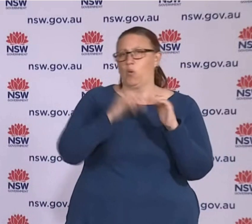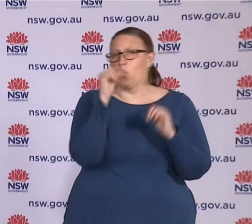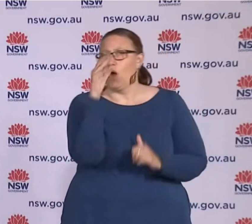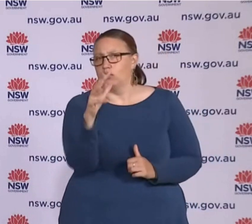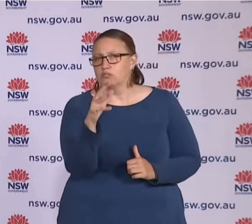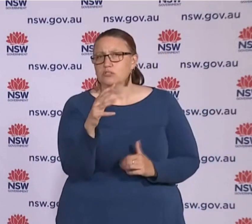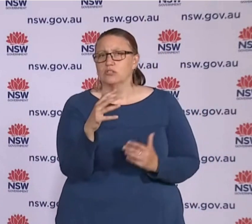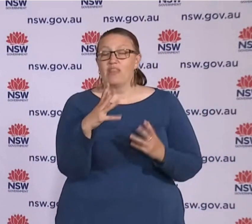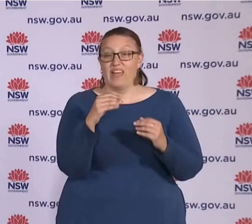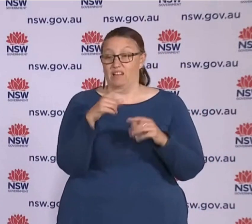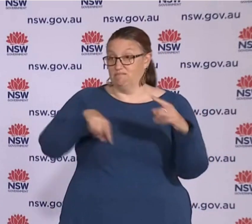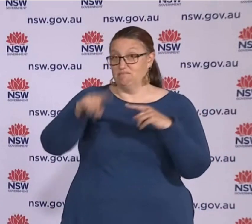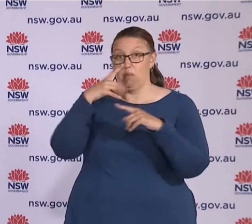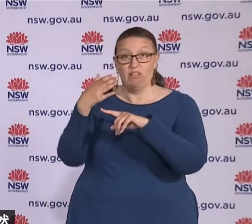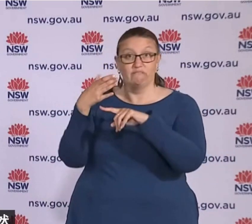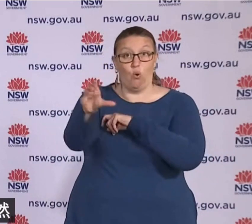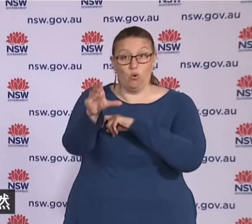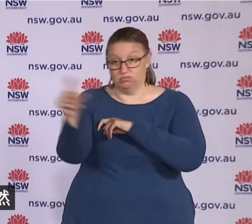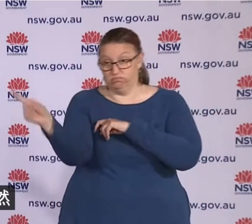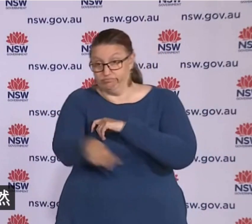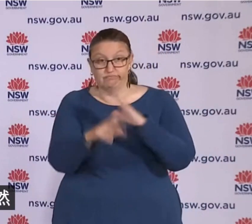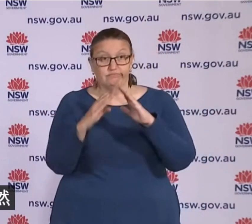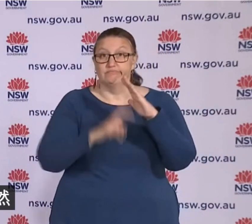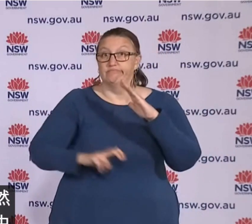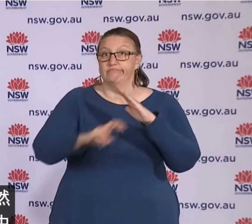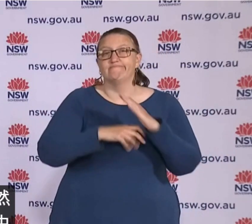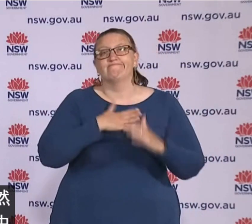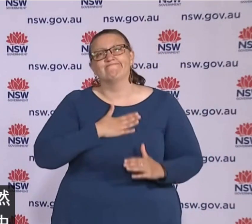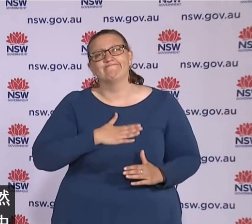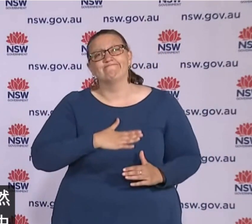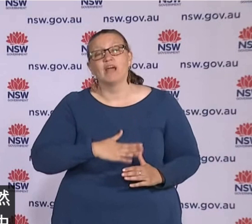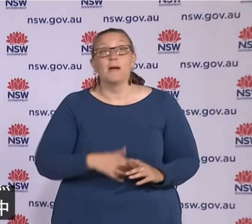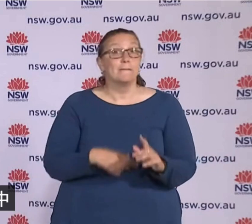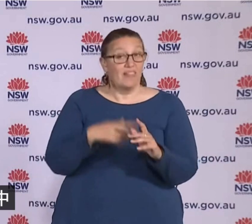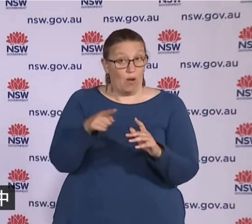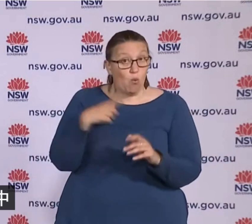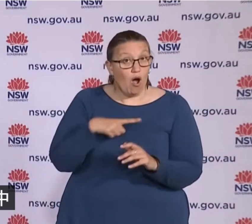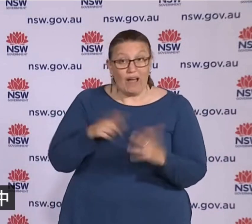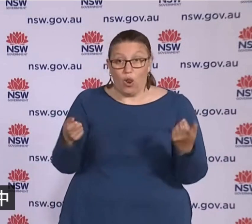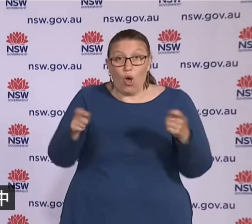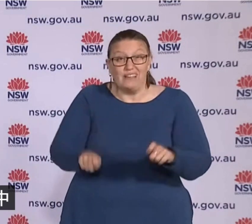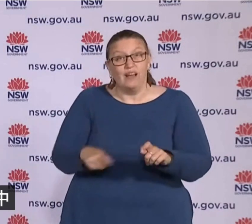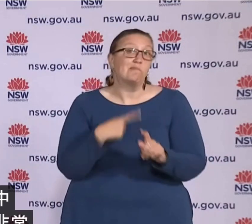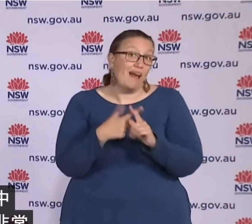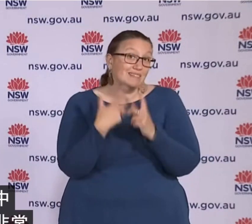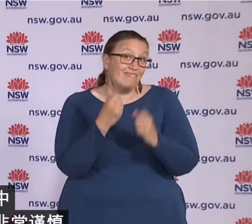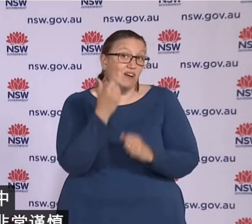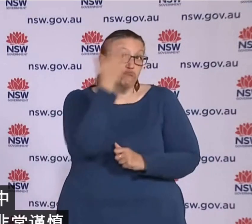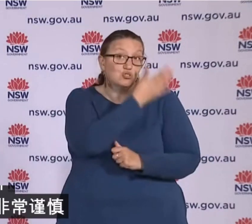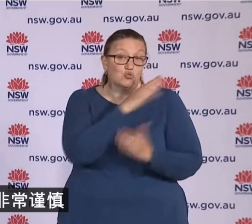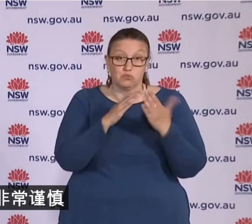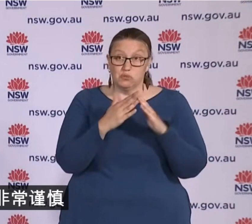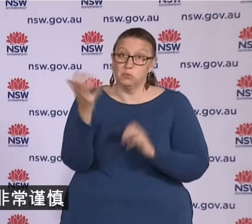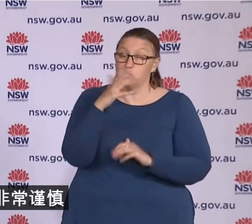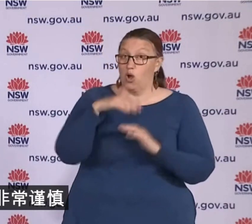Quarantine. Was that the reason for the local lockdown there and obviously in the vulnerable Indigenous community? Look, obviously we're very